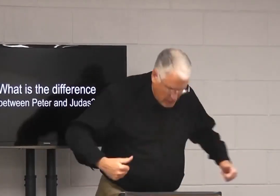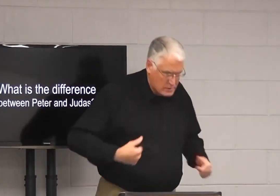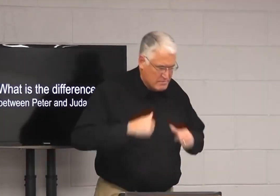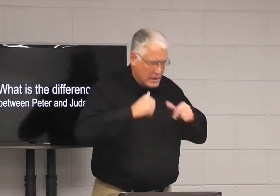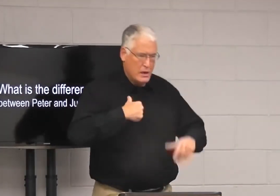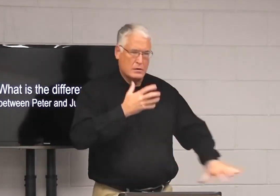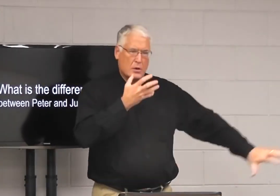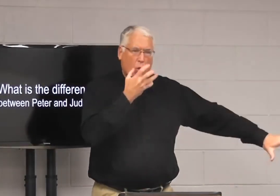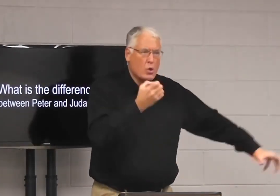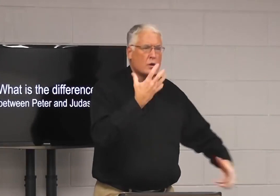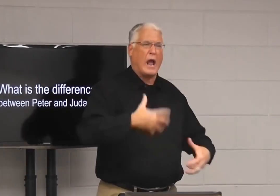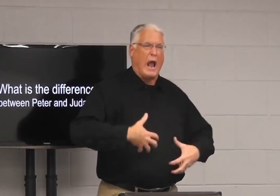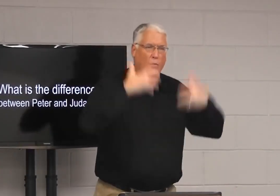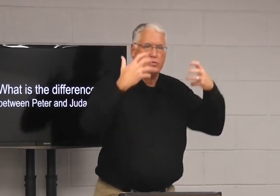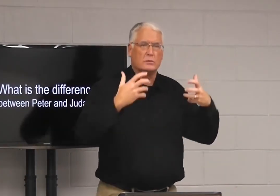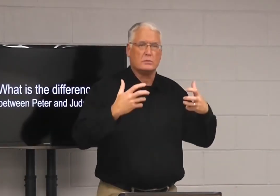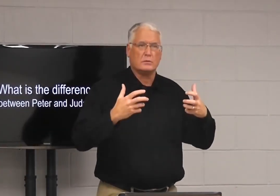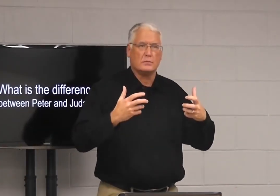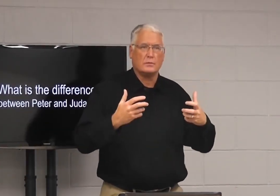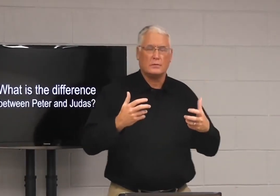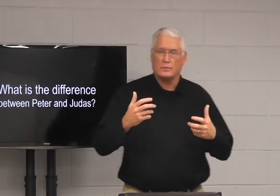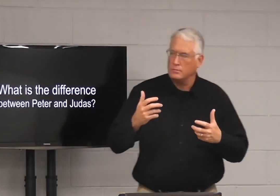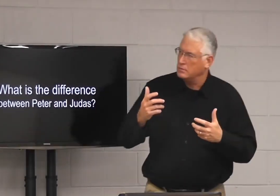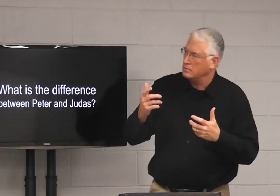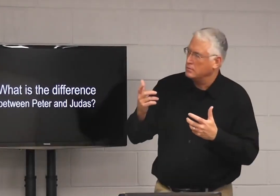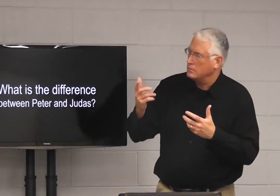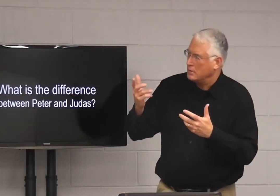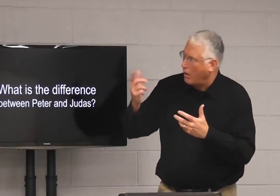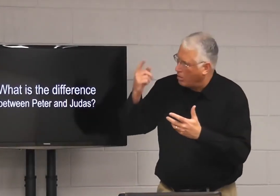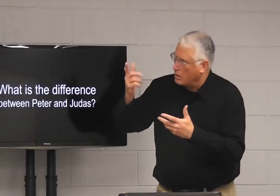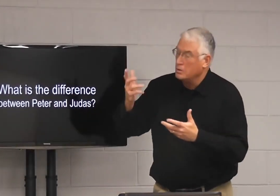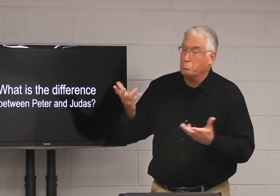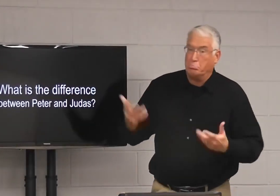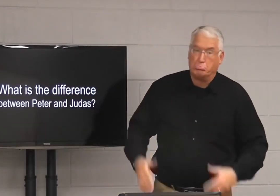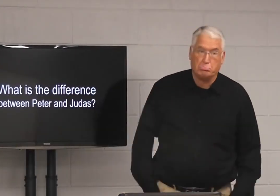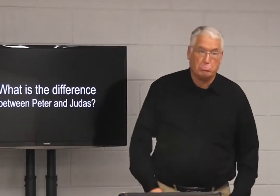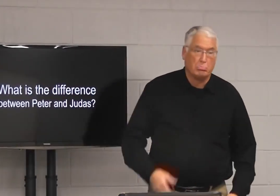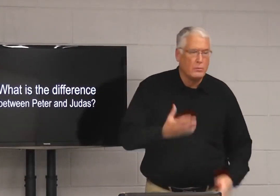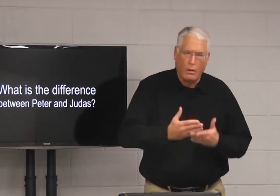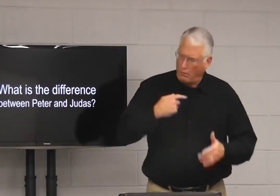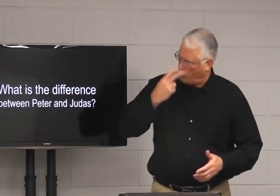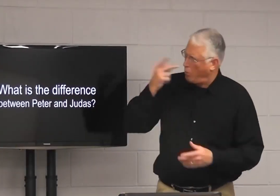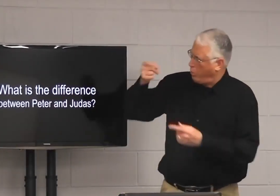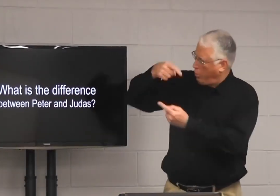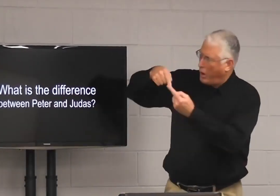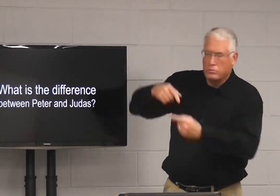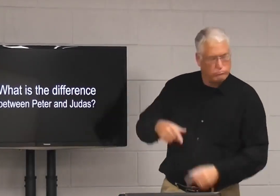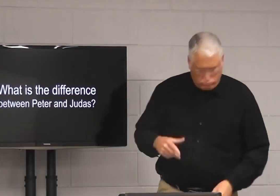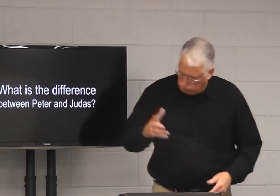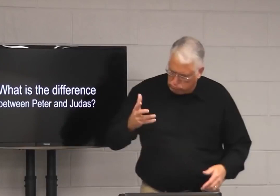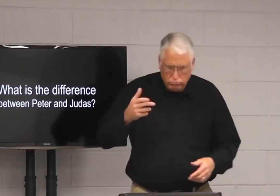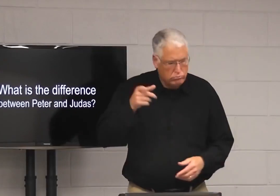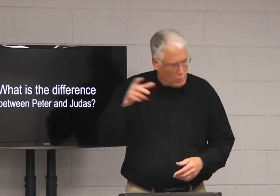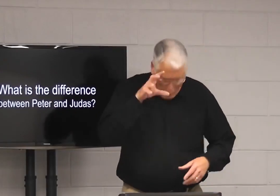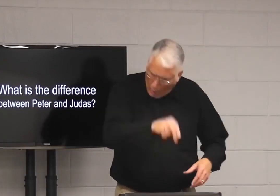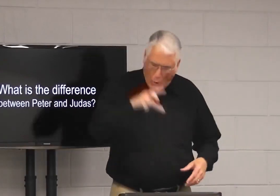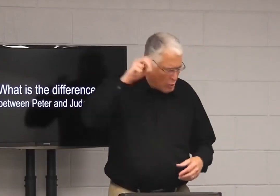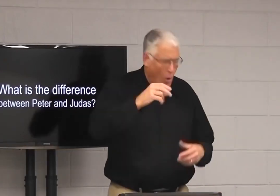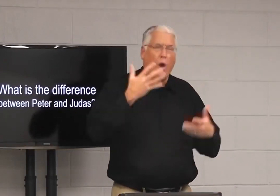No, I think I've seen you with Jesus. No, I am not. He became very angry. Yeah, I think I've seen you around